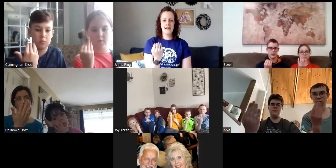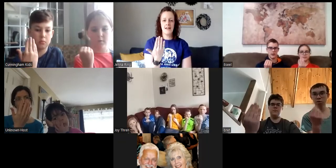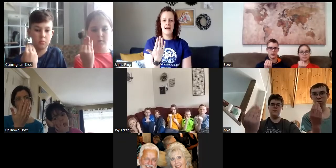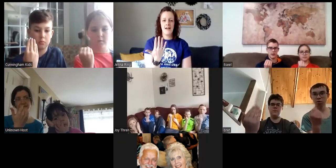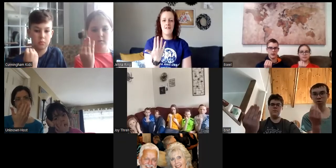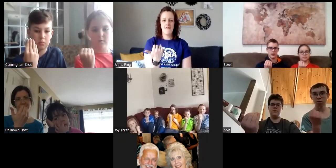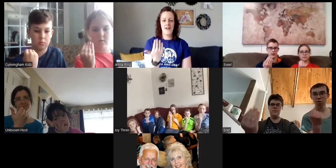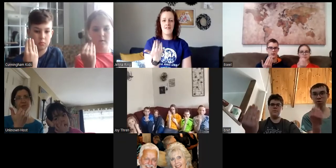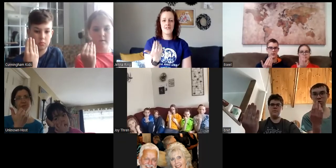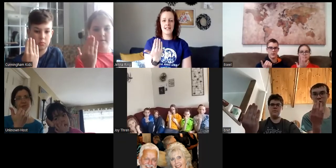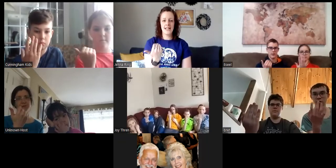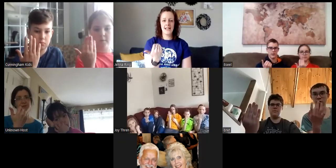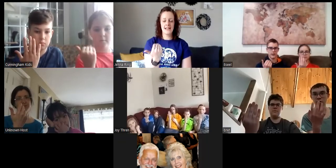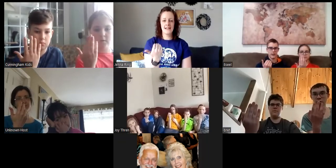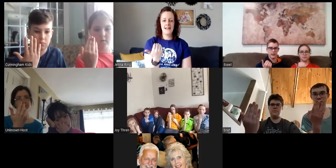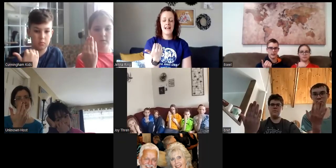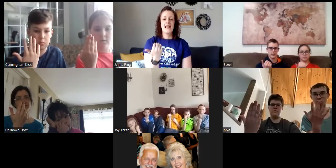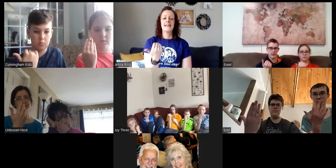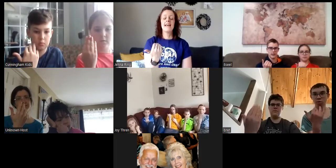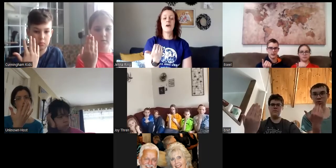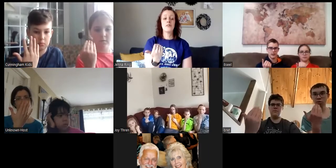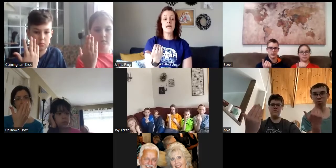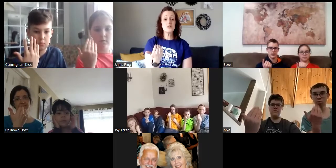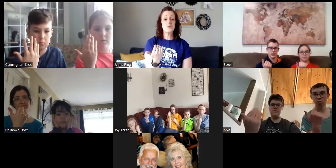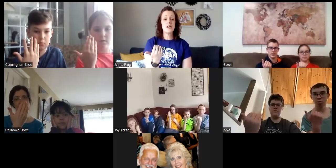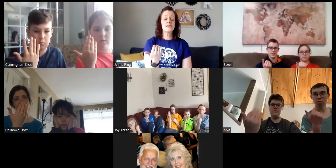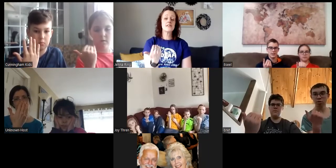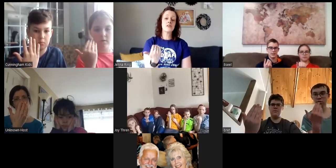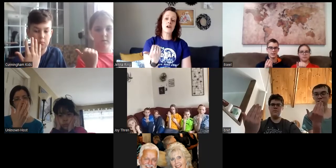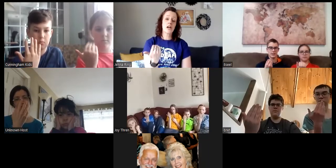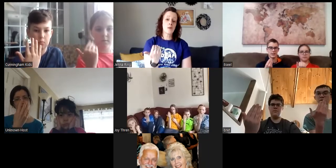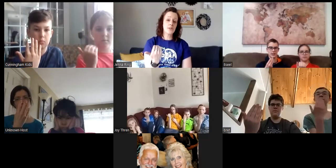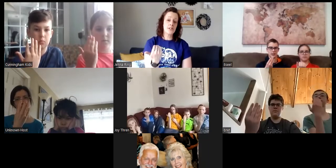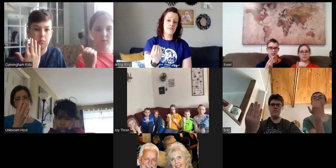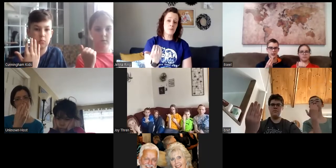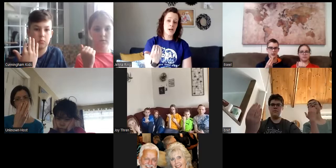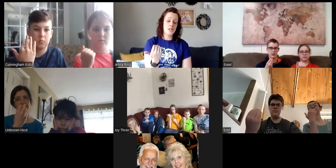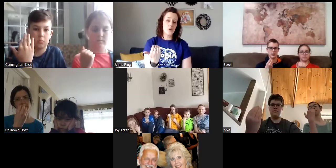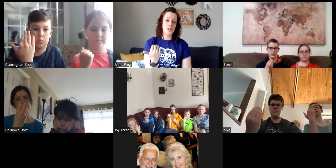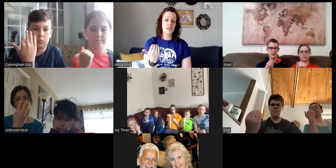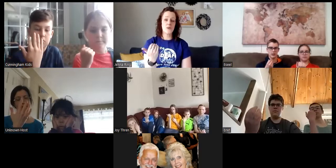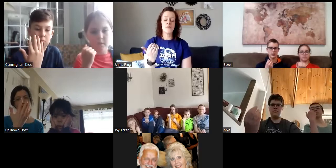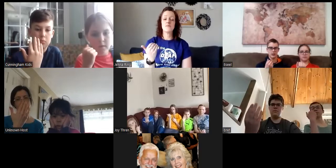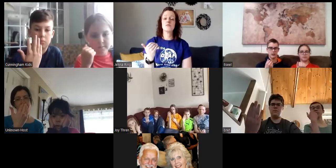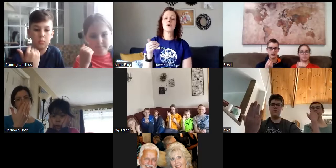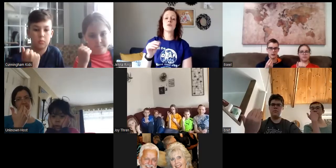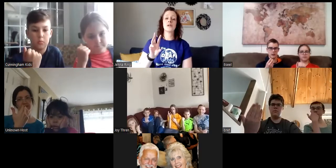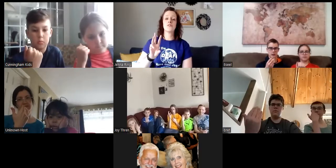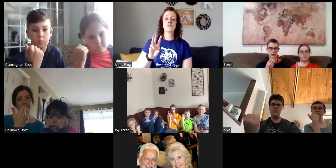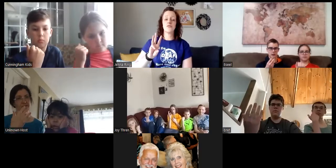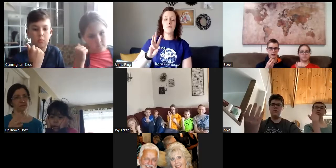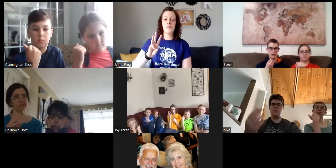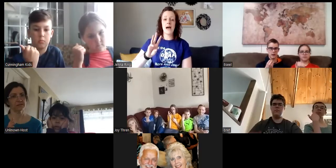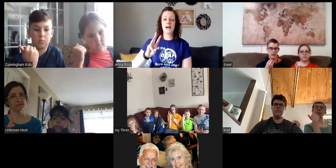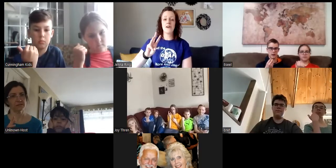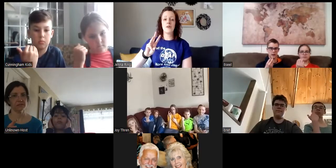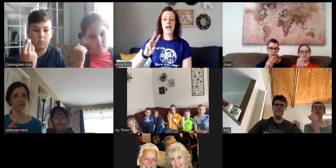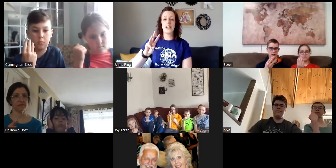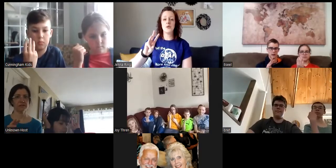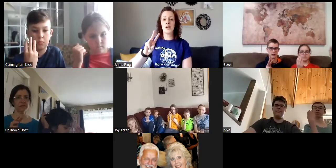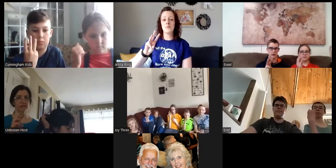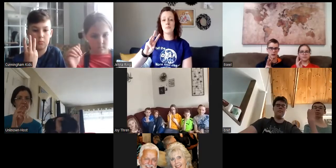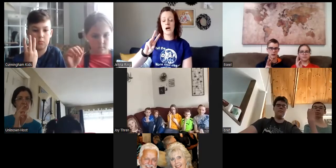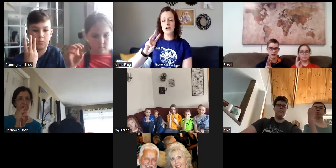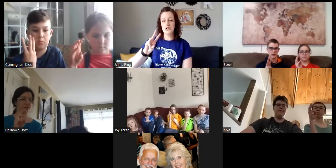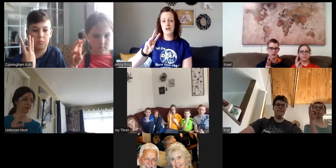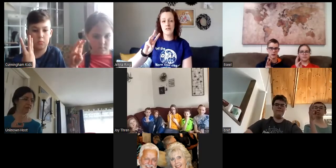14, 15. Now, these ones, there are a couple different ways you can do it. So you can flip it back around